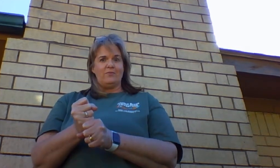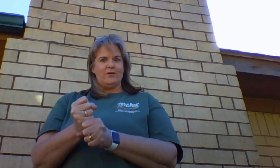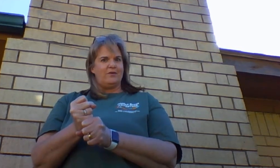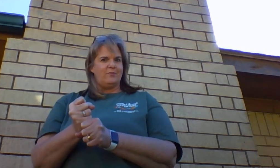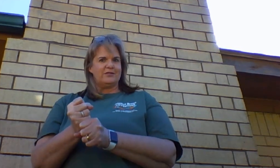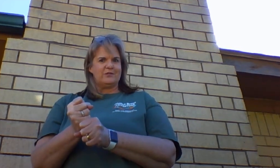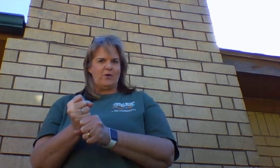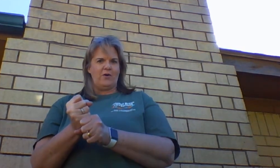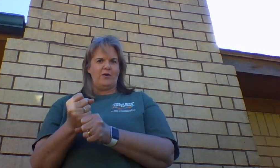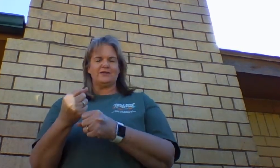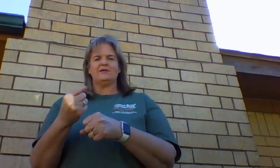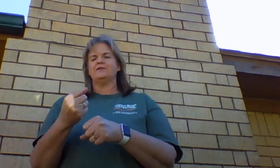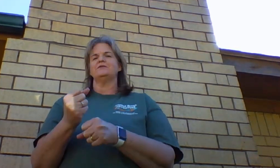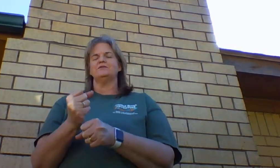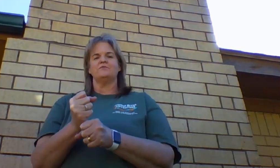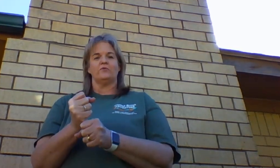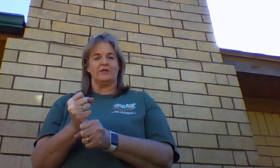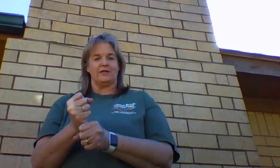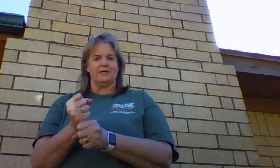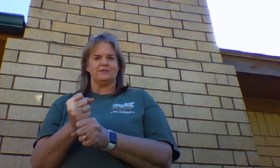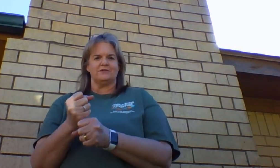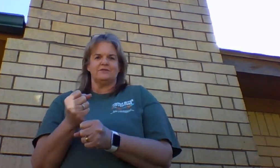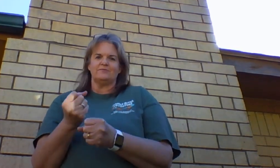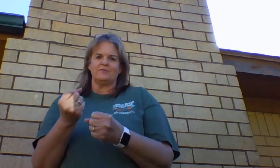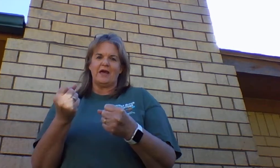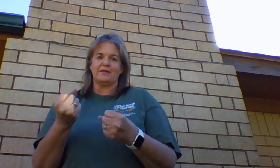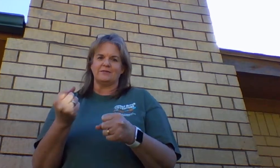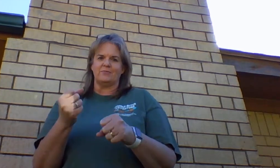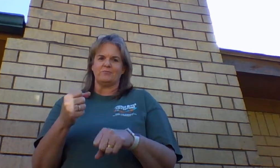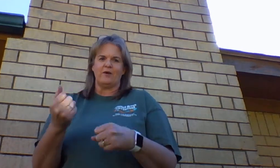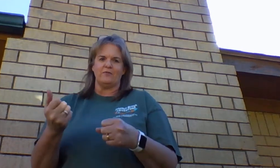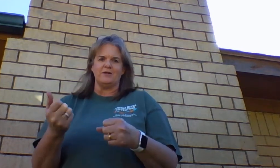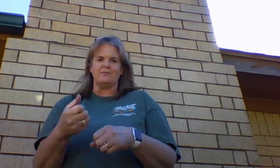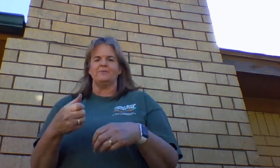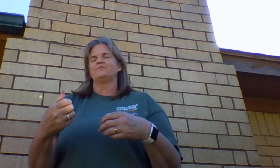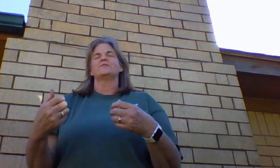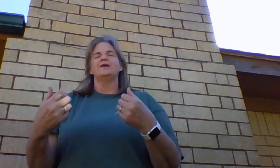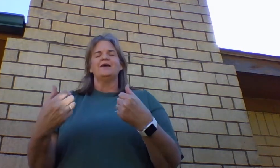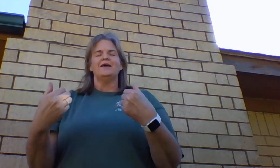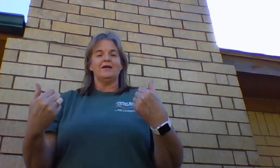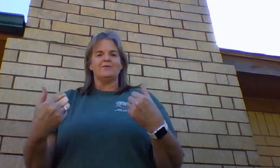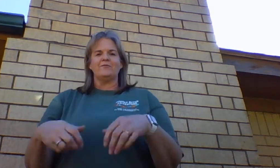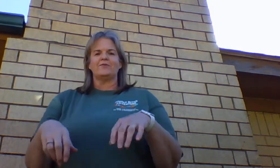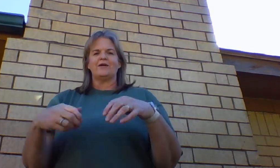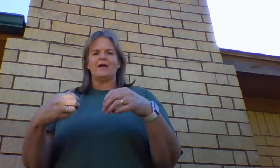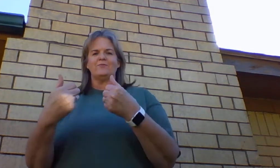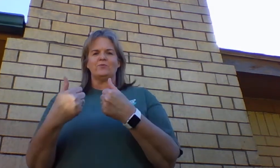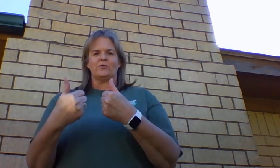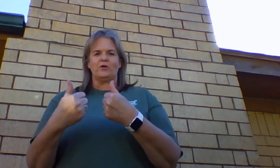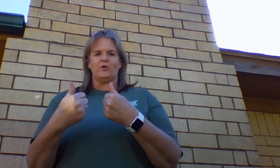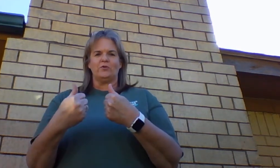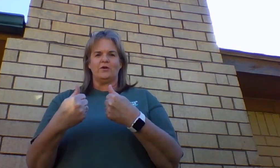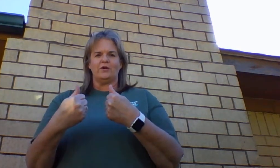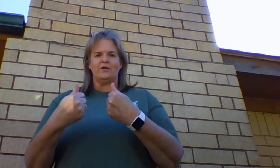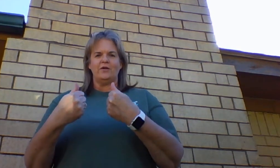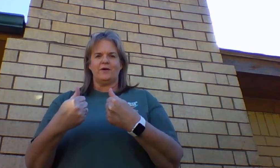The best part for the kids. Cake is the best part for me, but anyway, for games, we're going to hold our thumbs